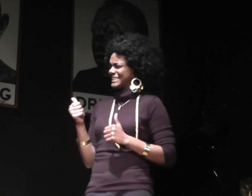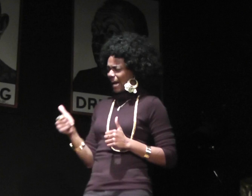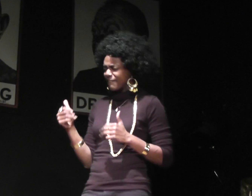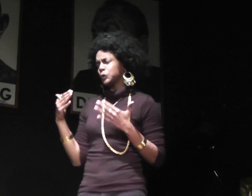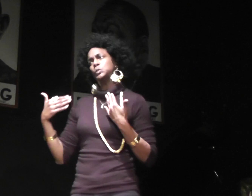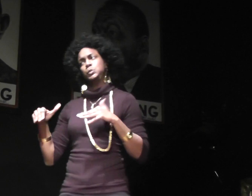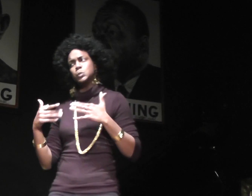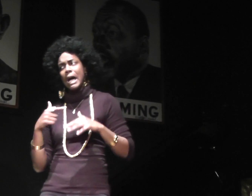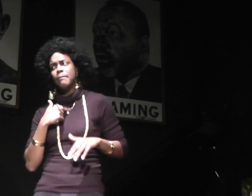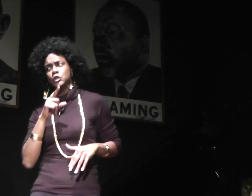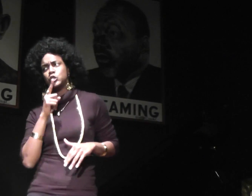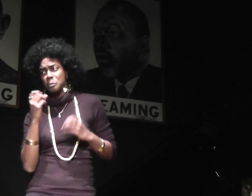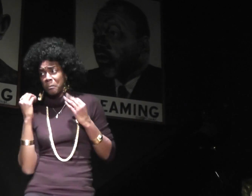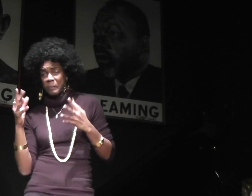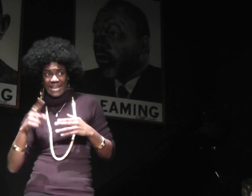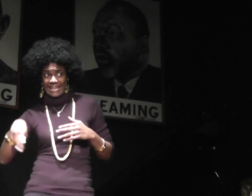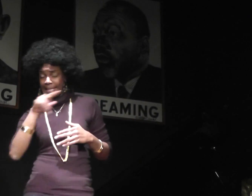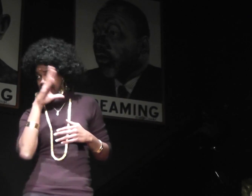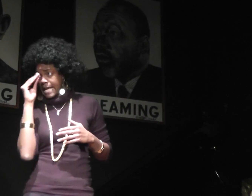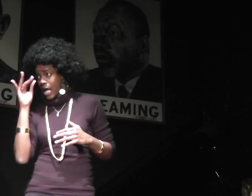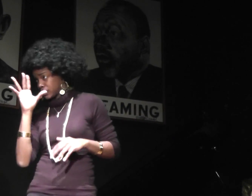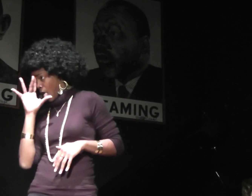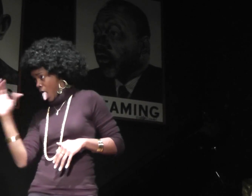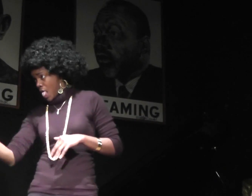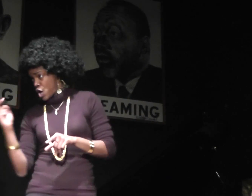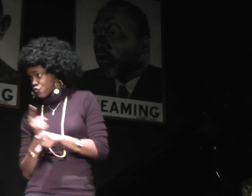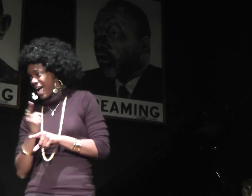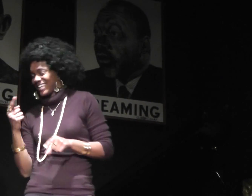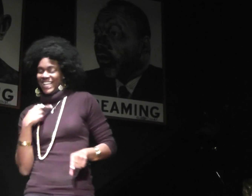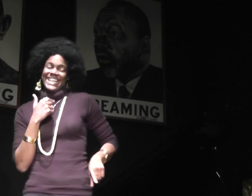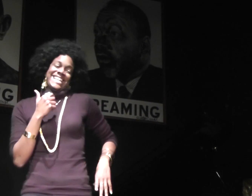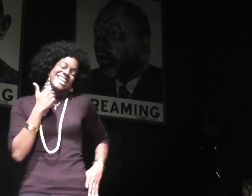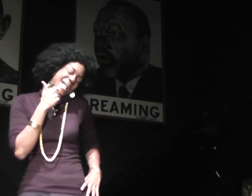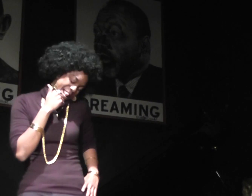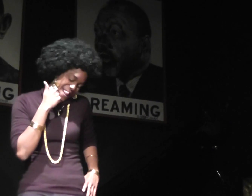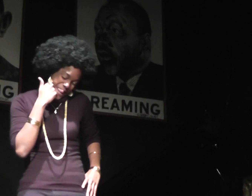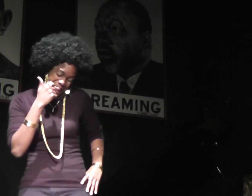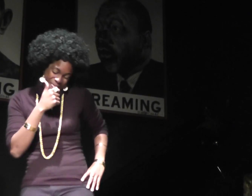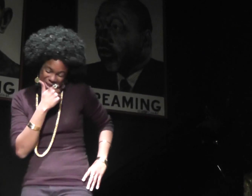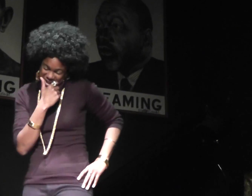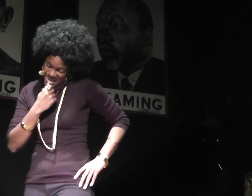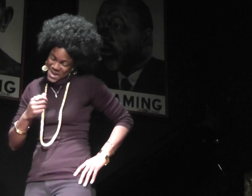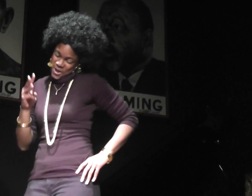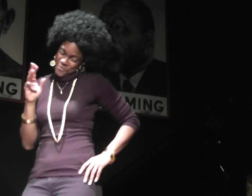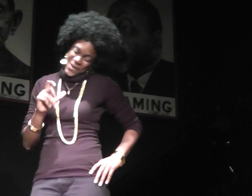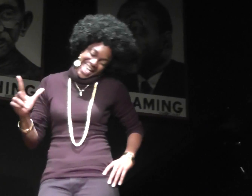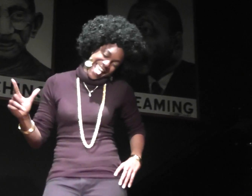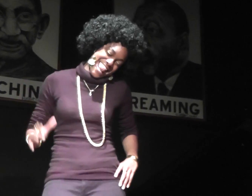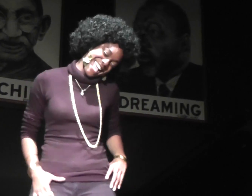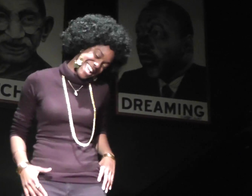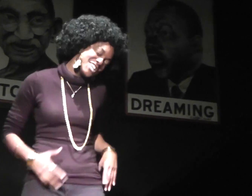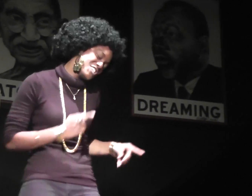about my mom. And my mom would say, I'm sure many people are attracted to the way that you're presenting yourself